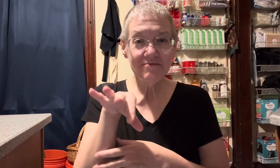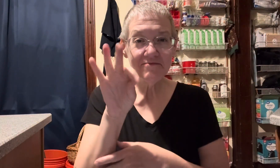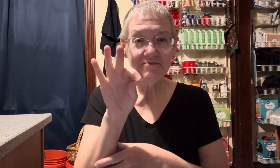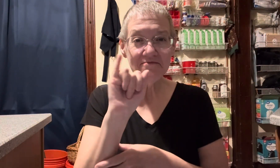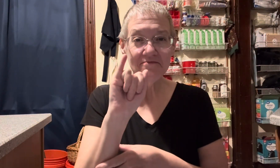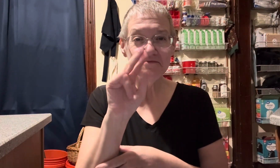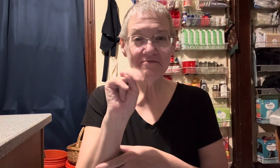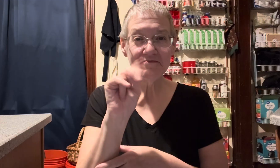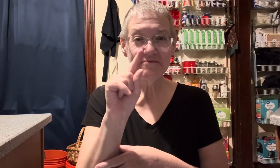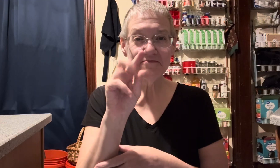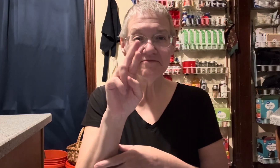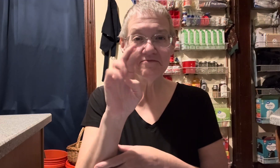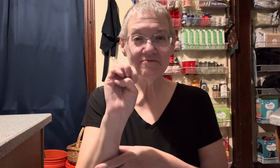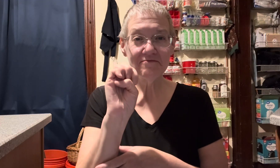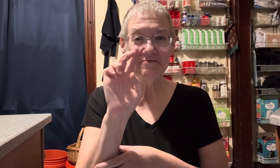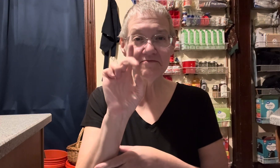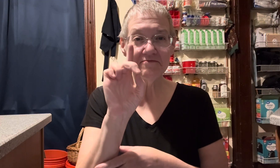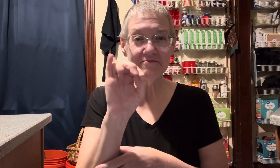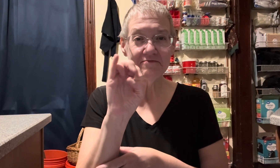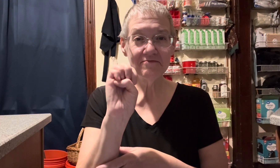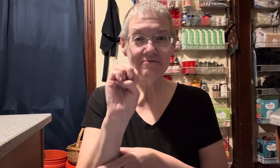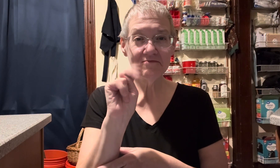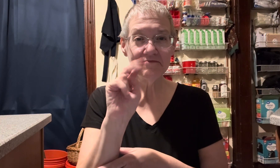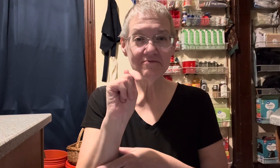Now find the ingredients.